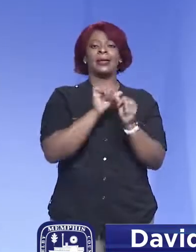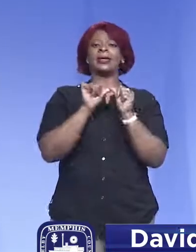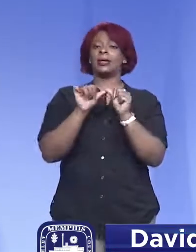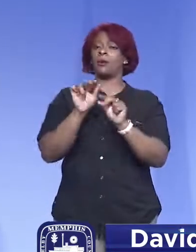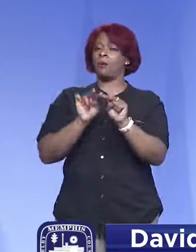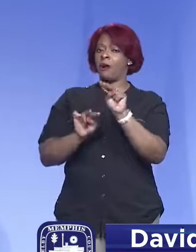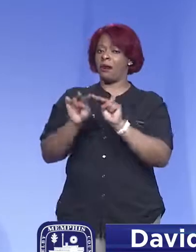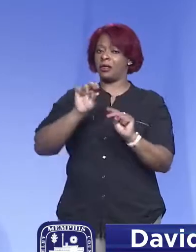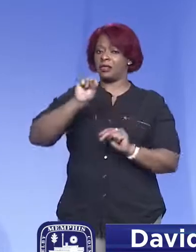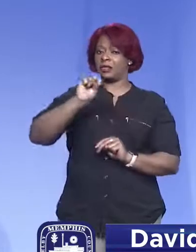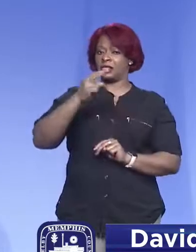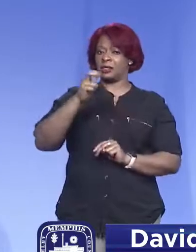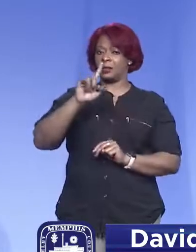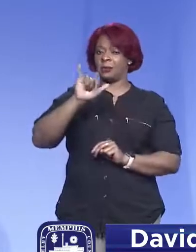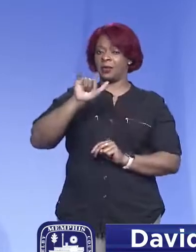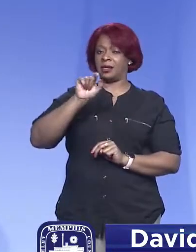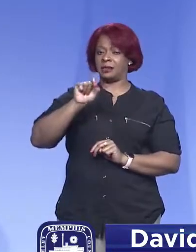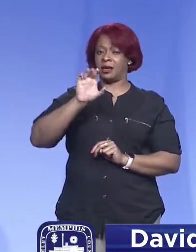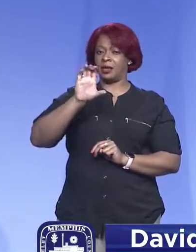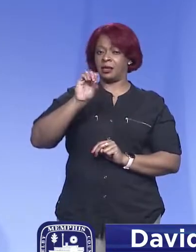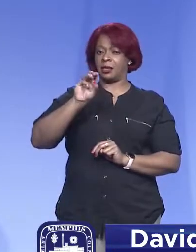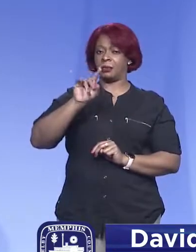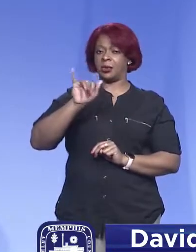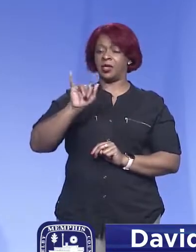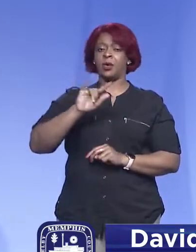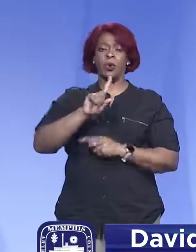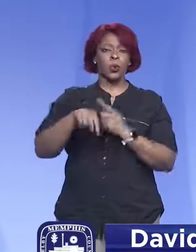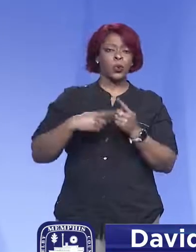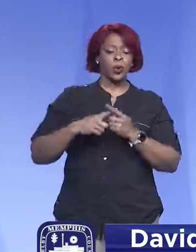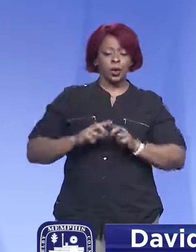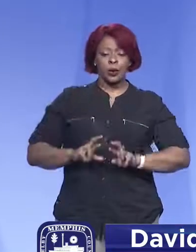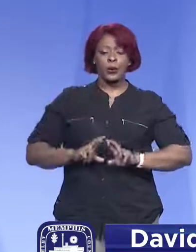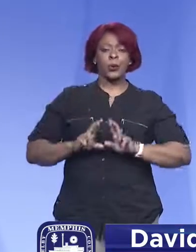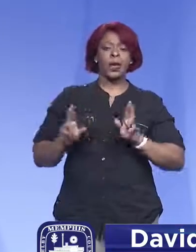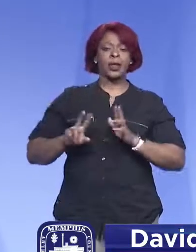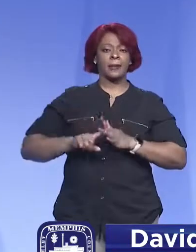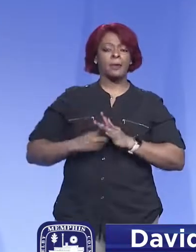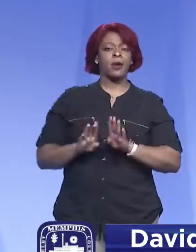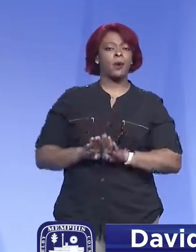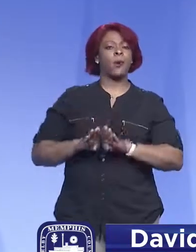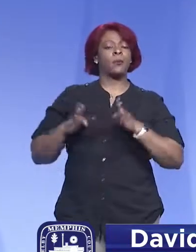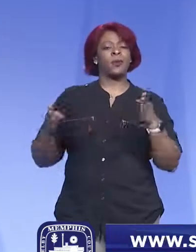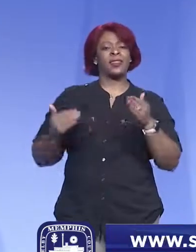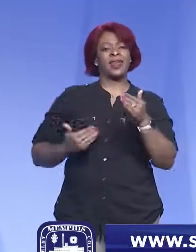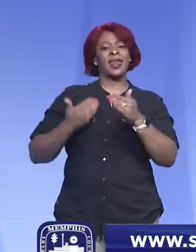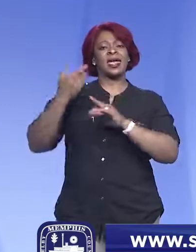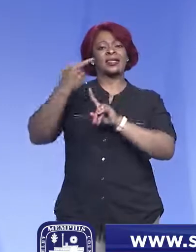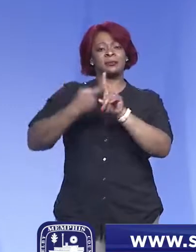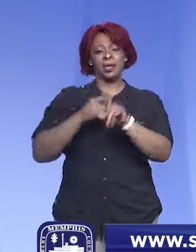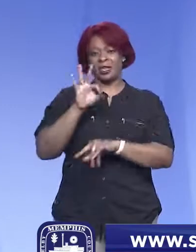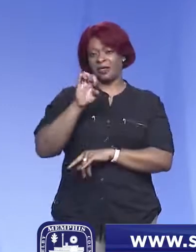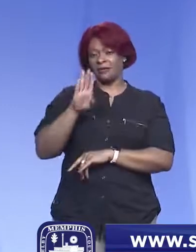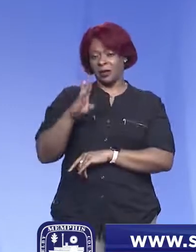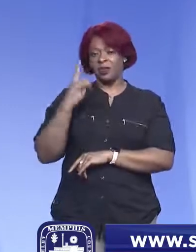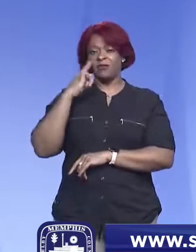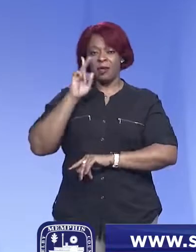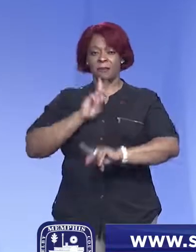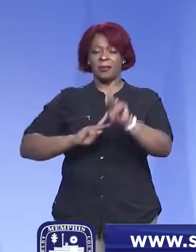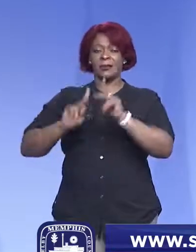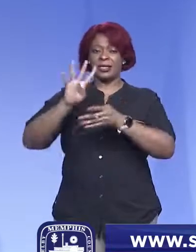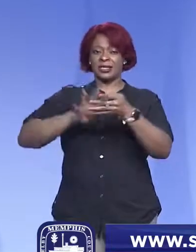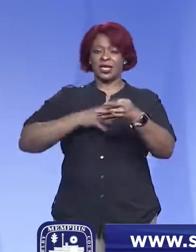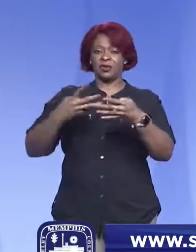watch Shelby.community for instructions on when we begin to open the next month up for people to